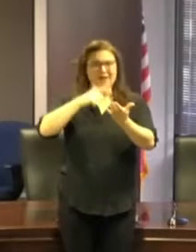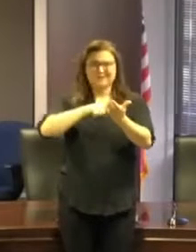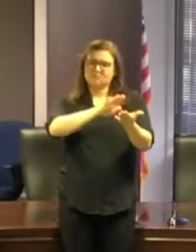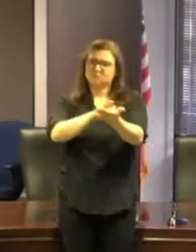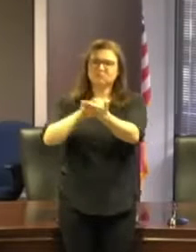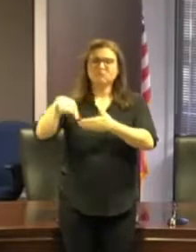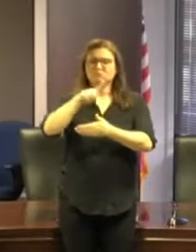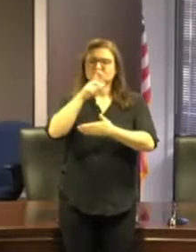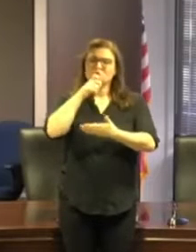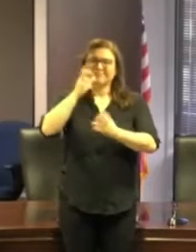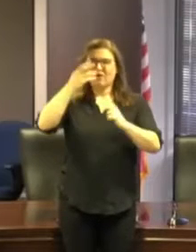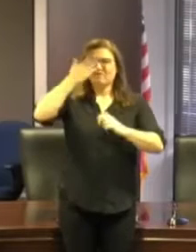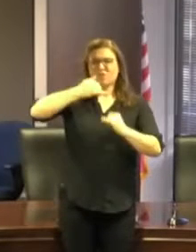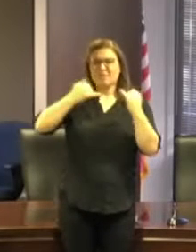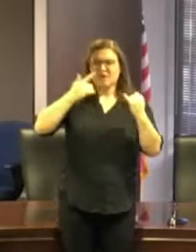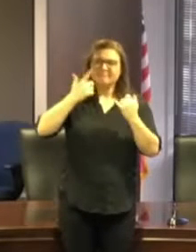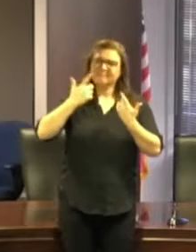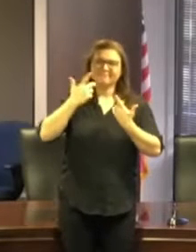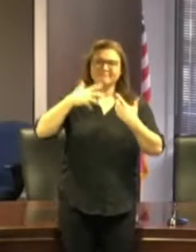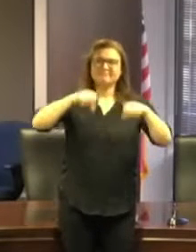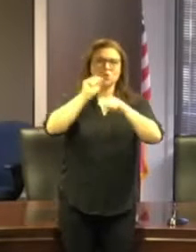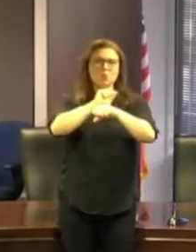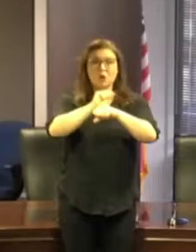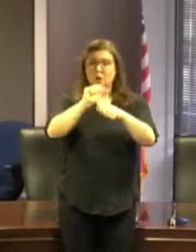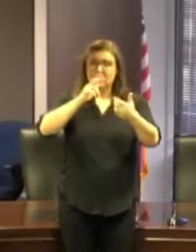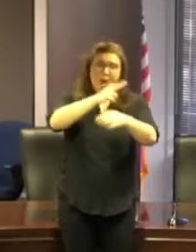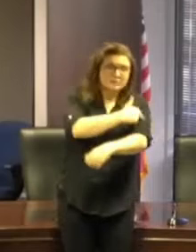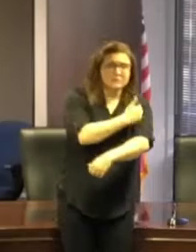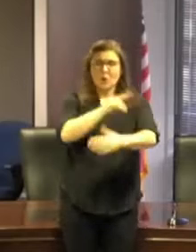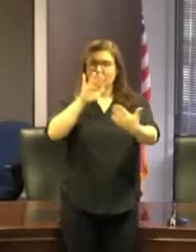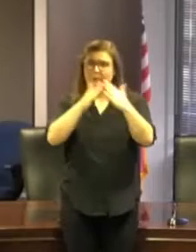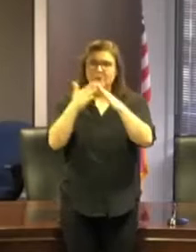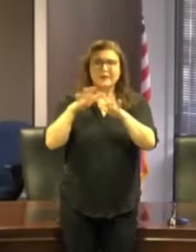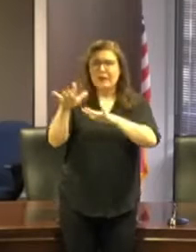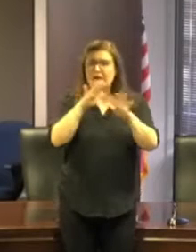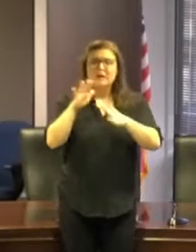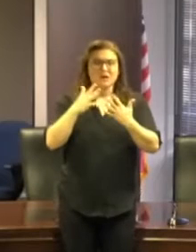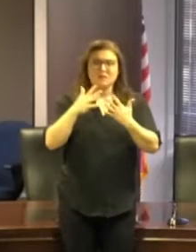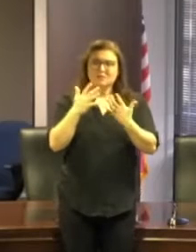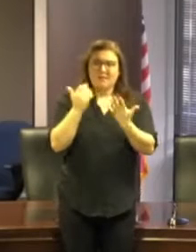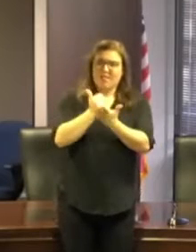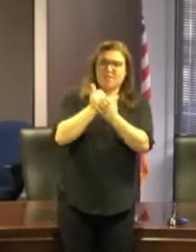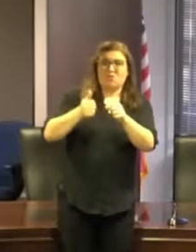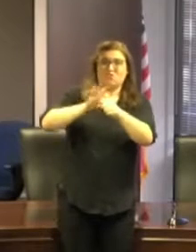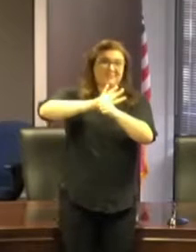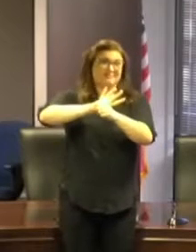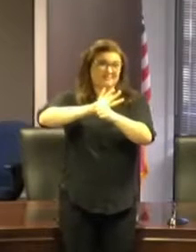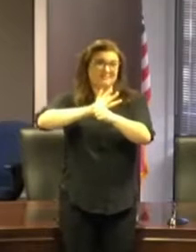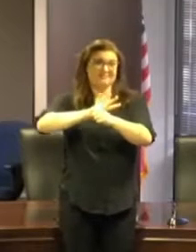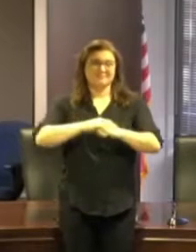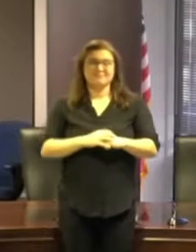hospitals and community settings that have done an incredible job of helping people recover from